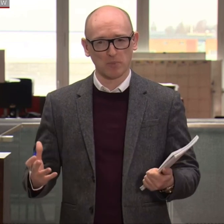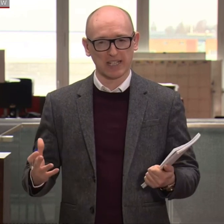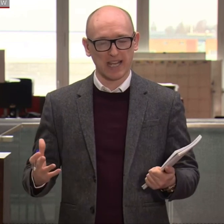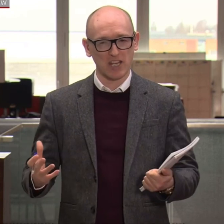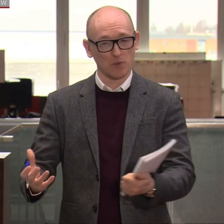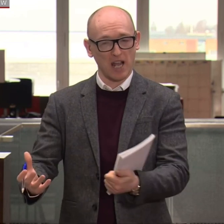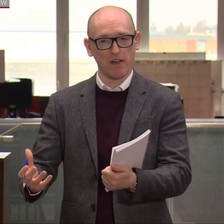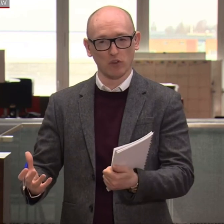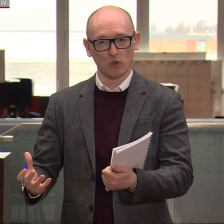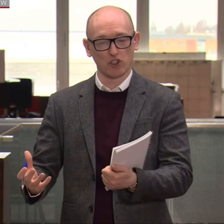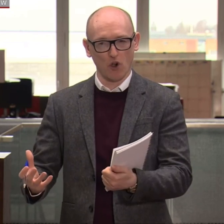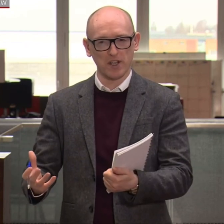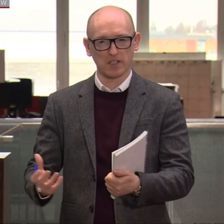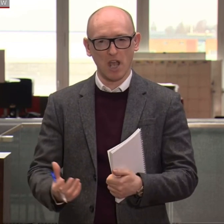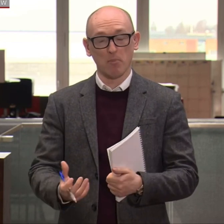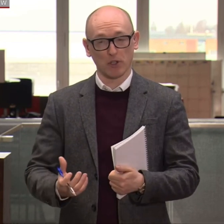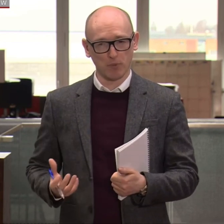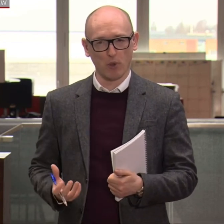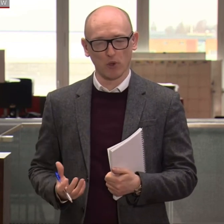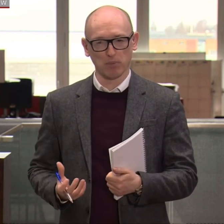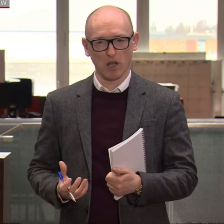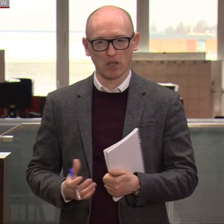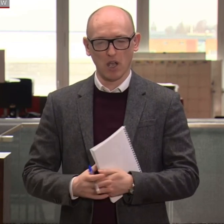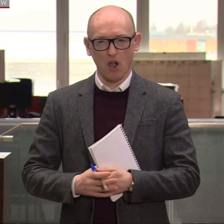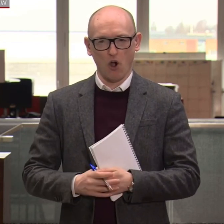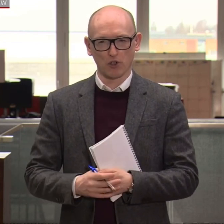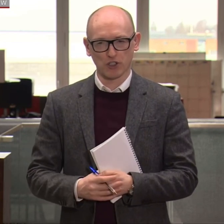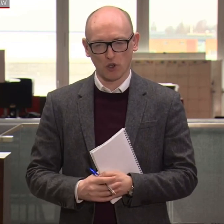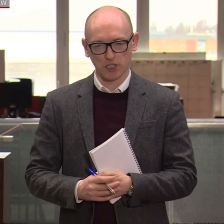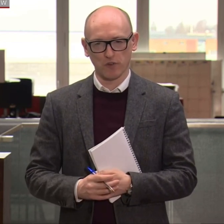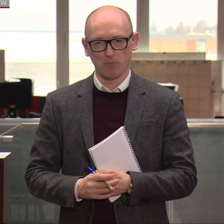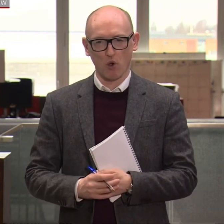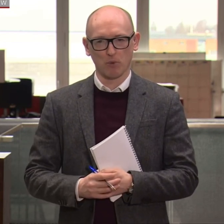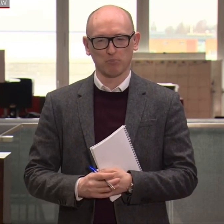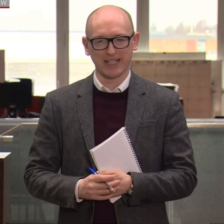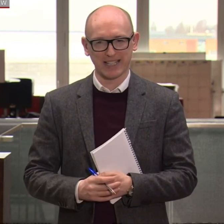was to be the case, she would have no choice but to pull the plug on Scottish football completely.